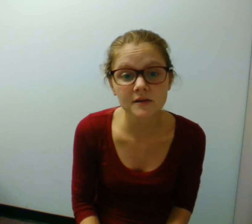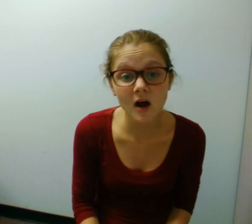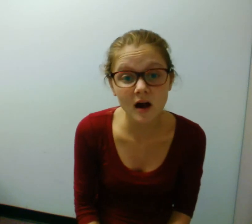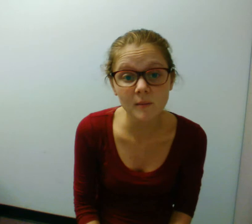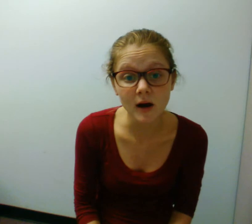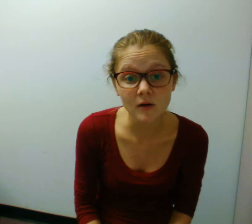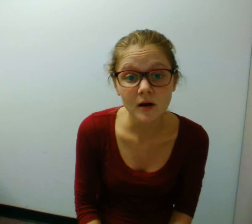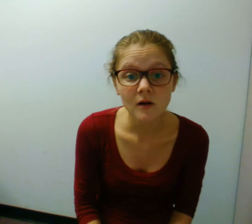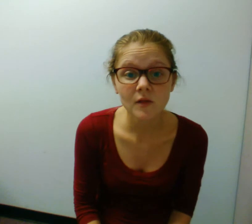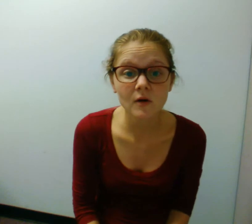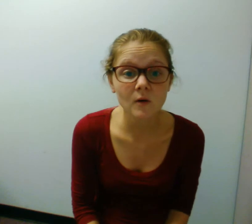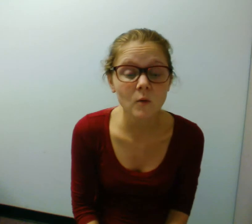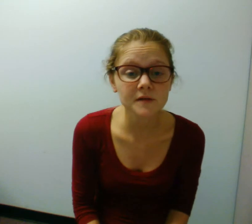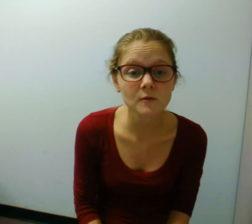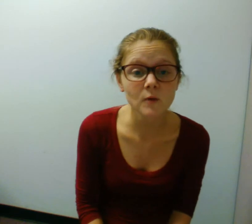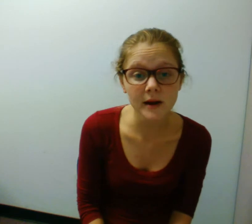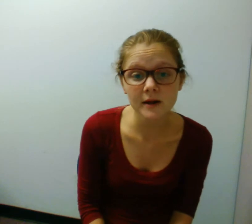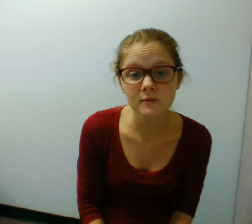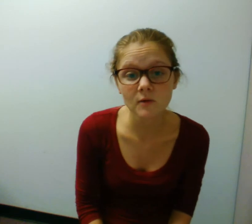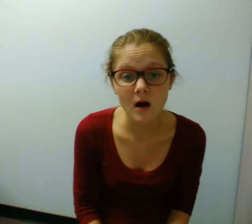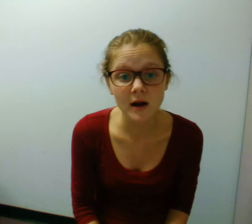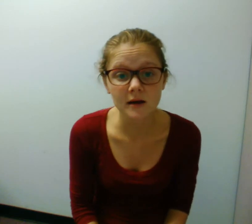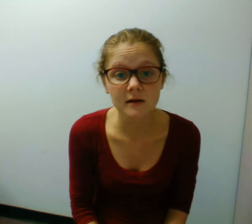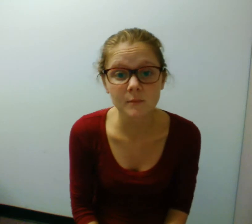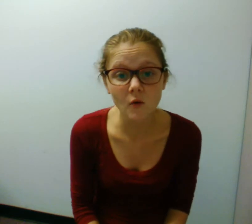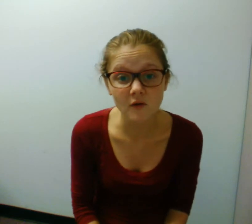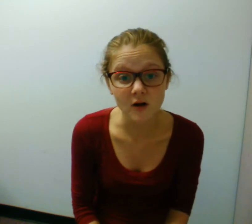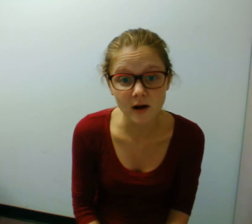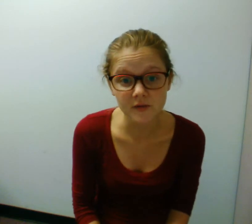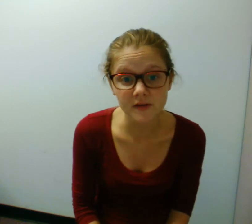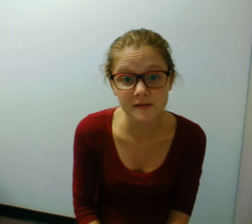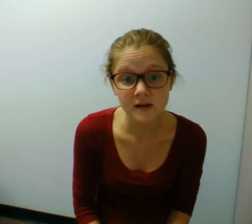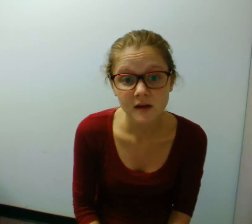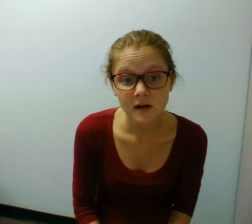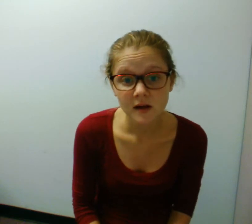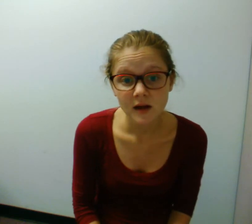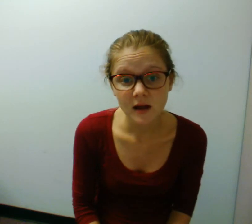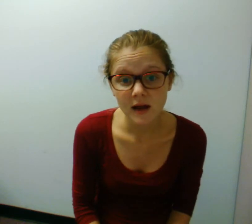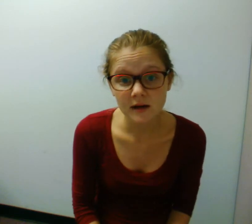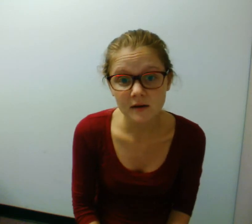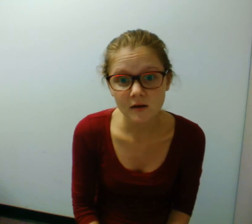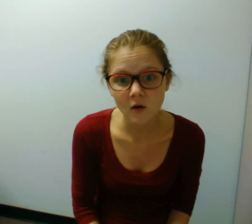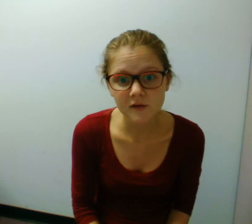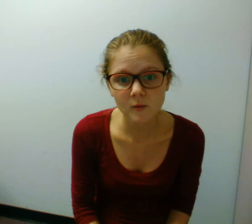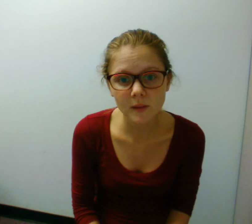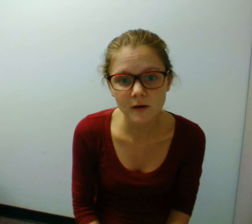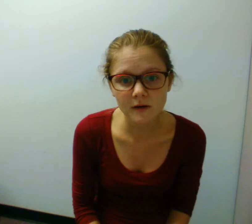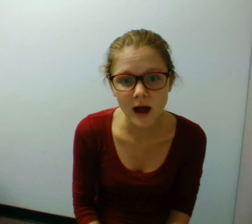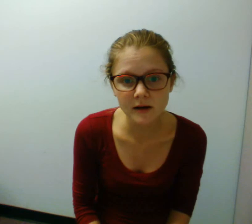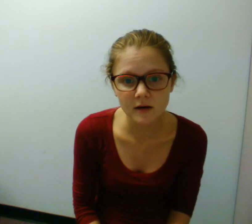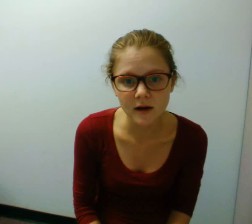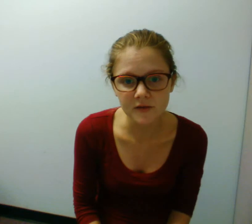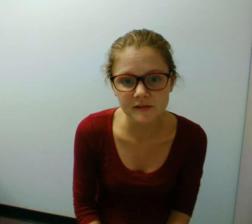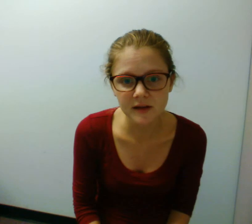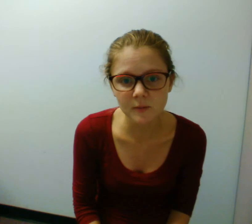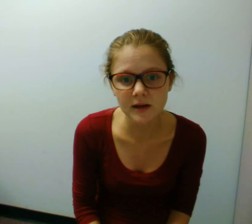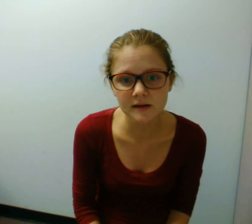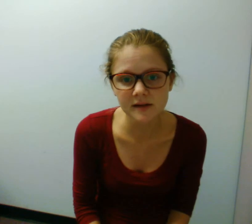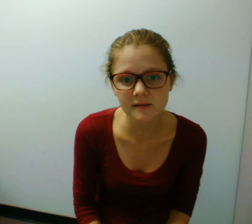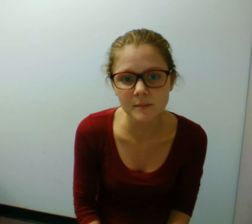talk about what's right and wrong in both of our houses. And also when they're not in our houses, we need to set some